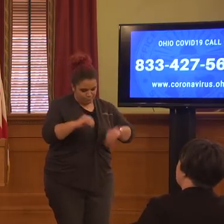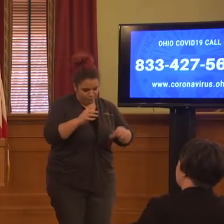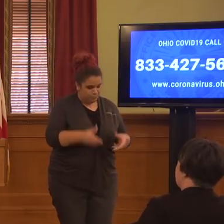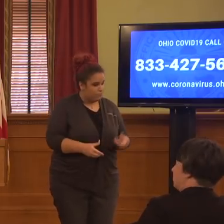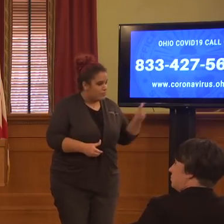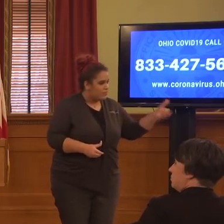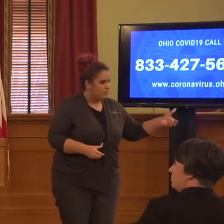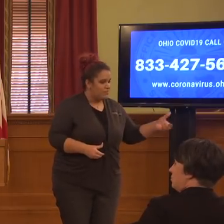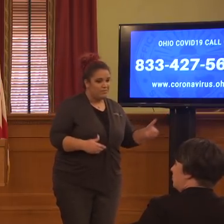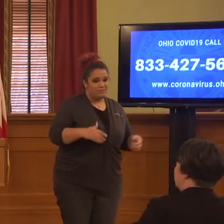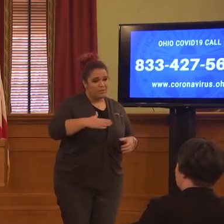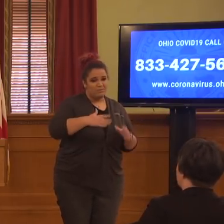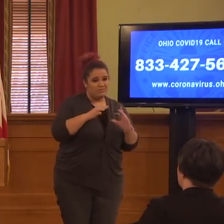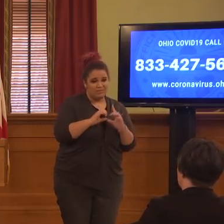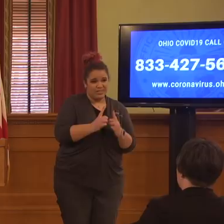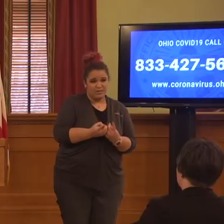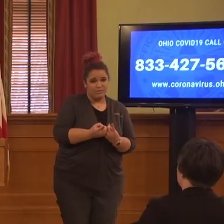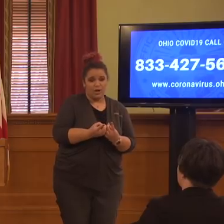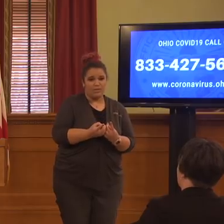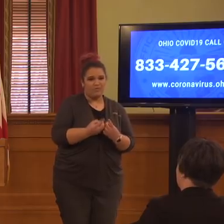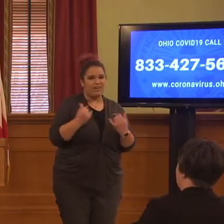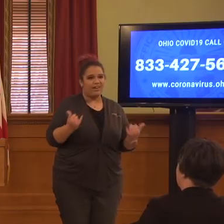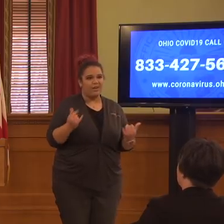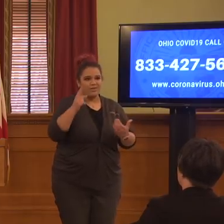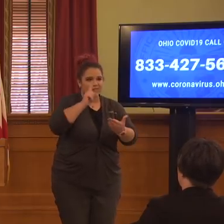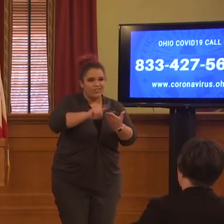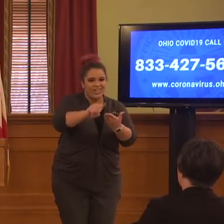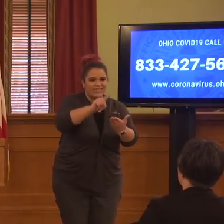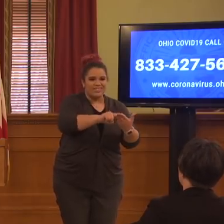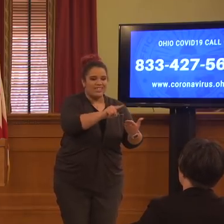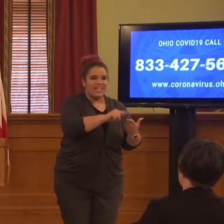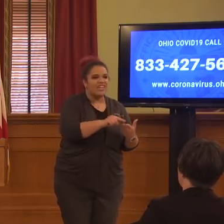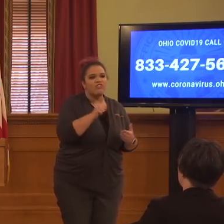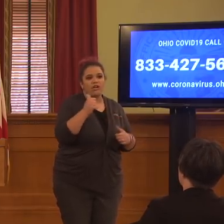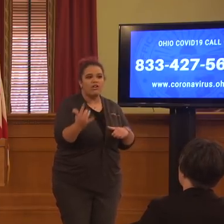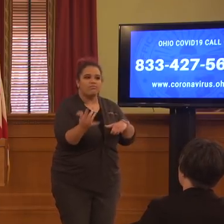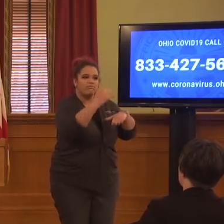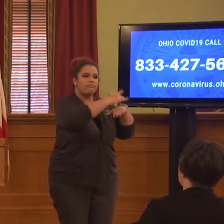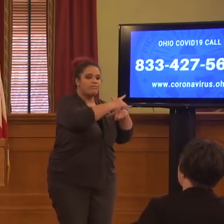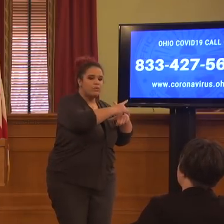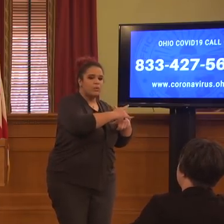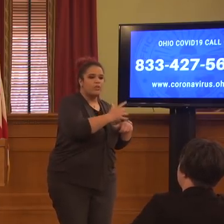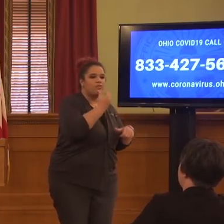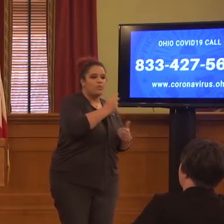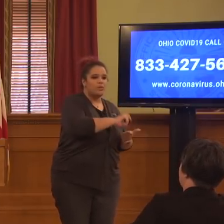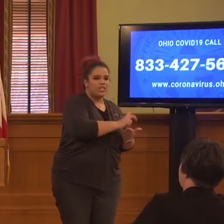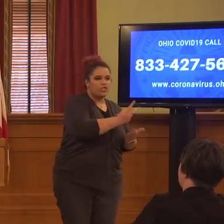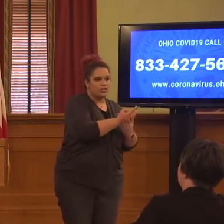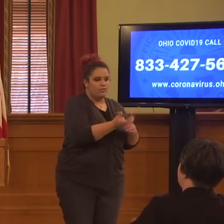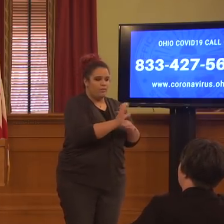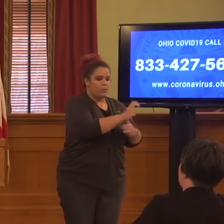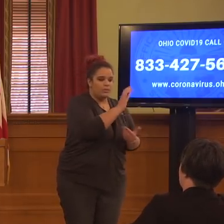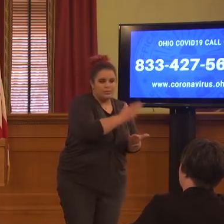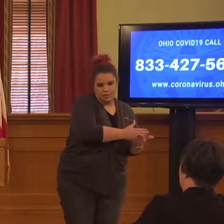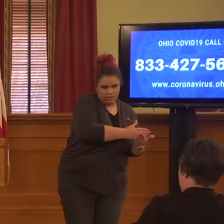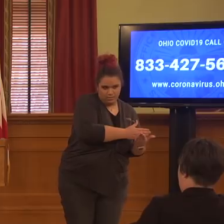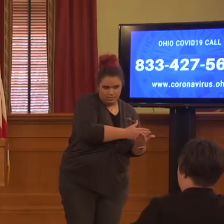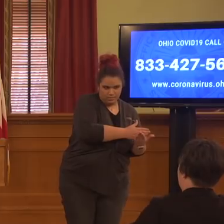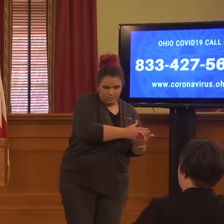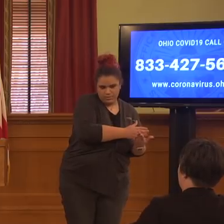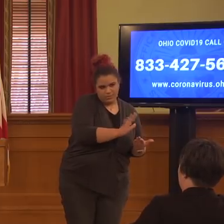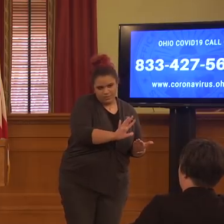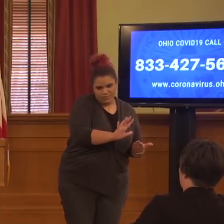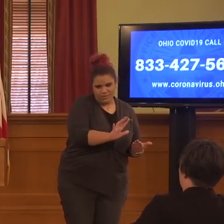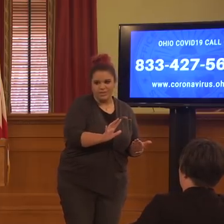department, they're all out investigating. They're not coming to that food kitchen to make you stop doing that. We have